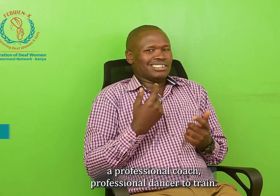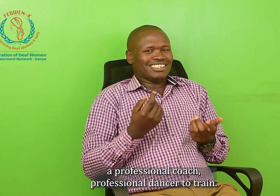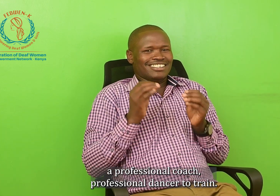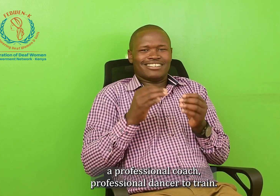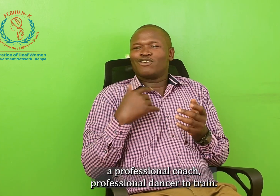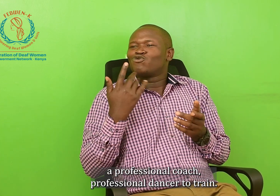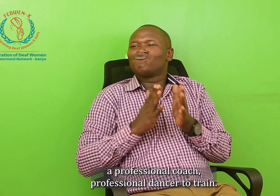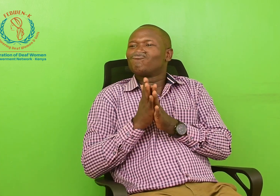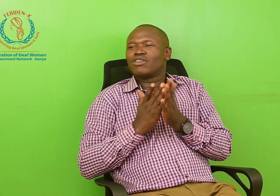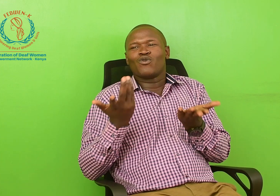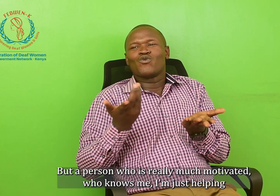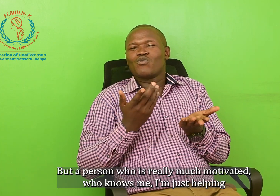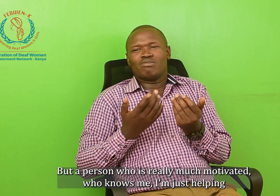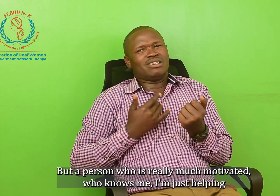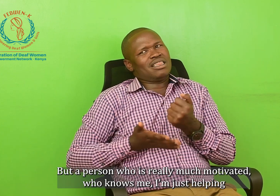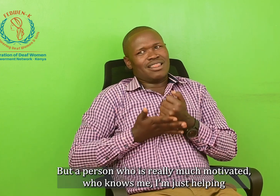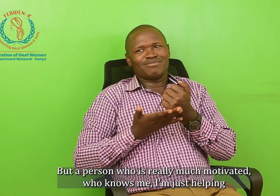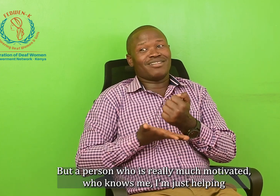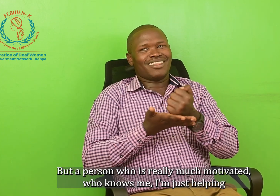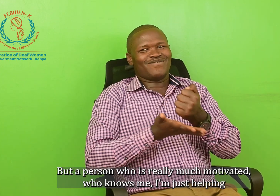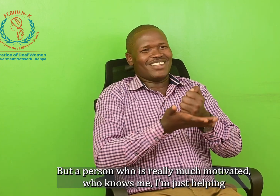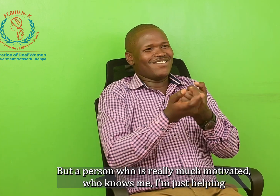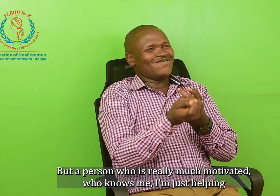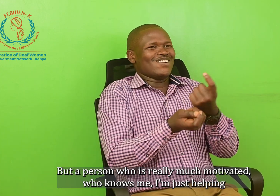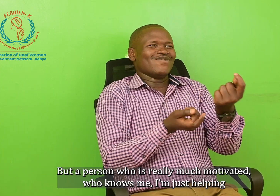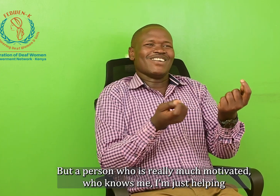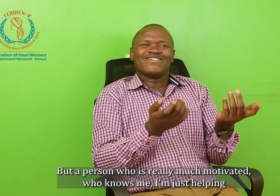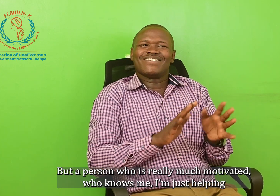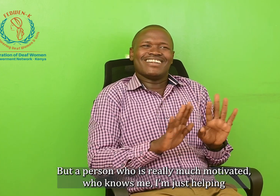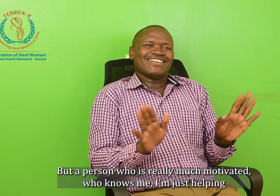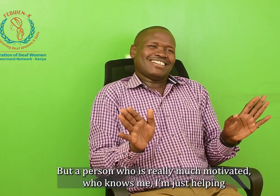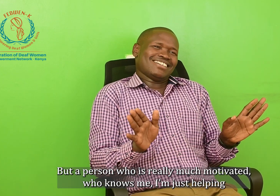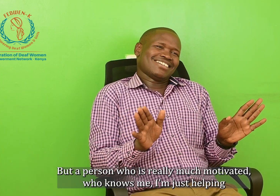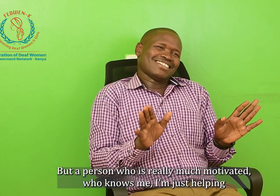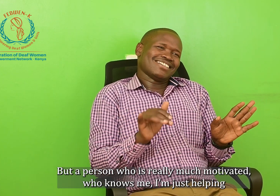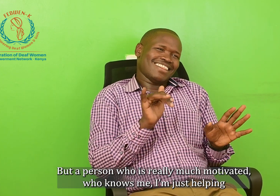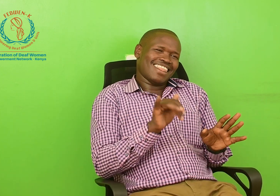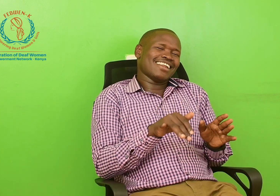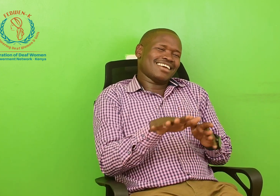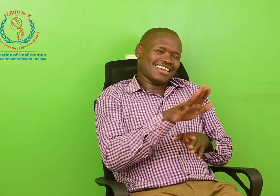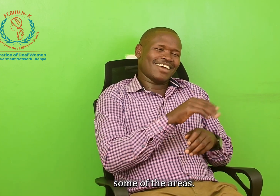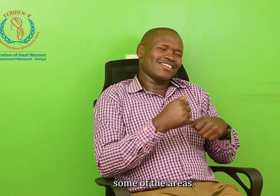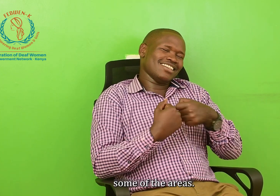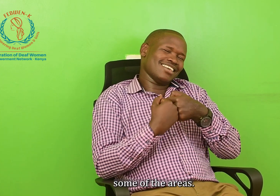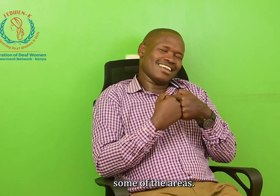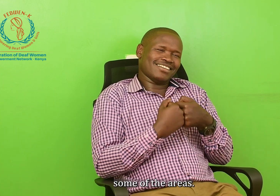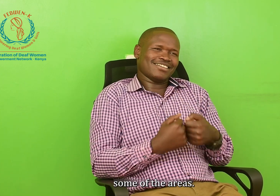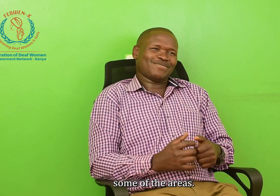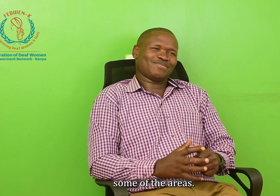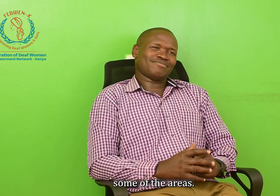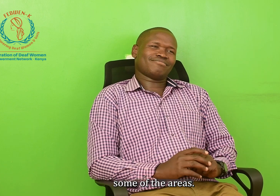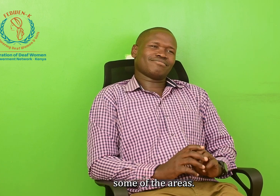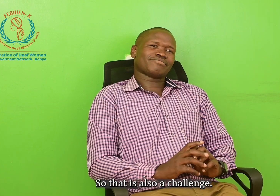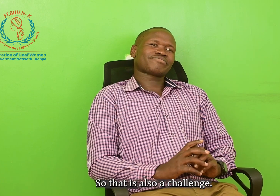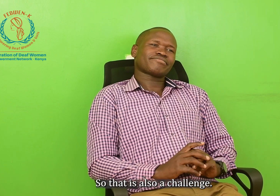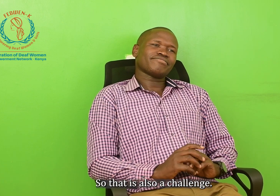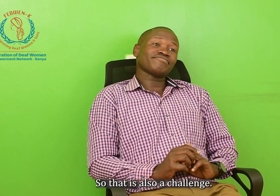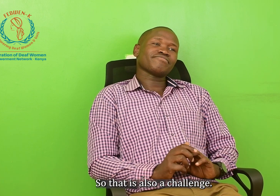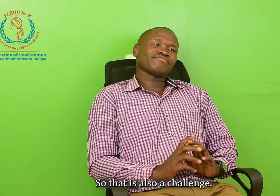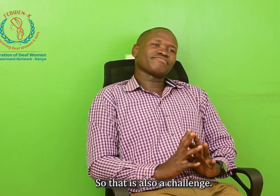dancer to train, but a person who is really much motivated. Me, I'm just helping some few earlier areas. So that is also a